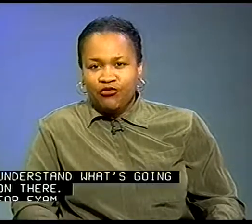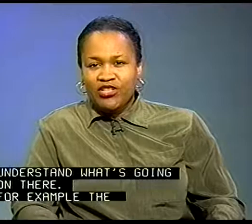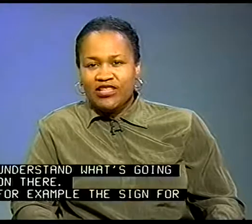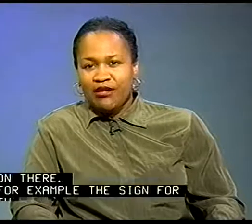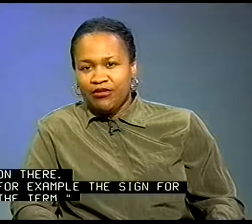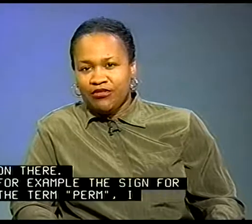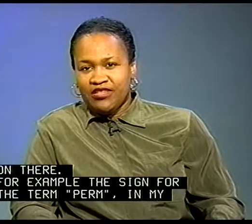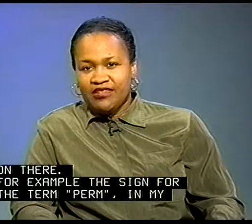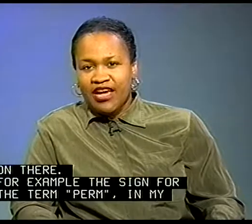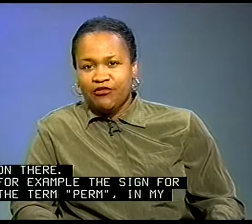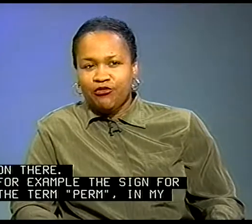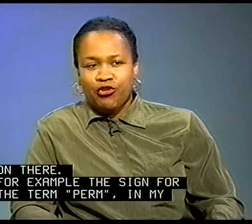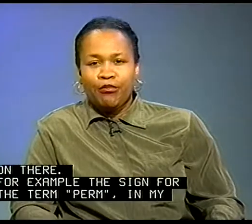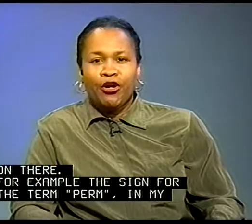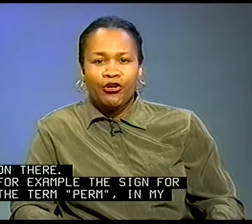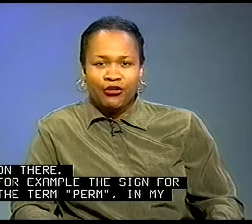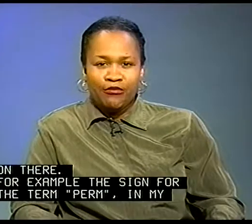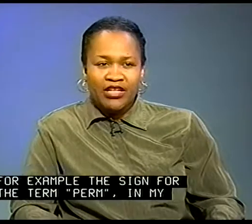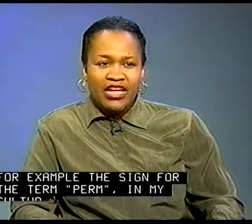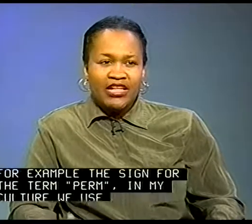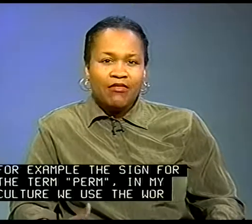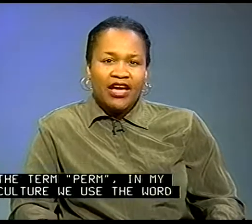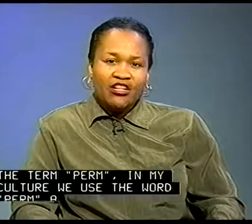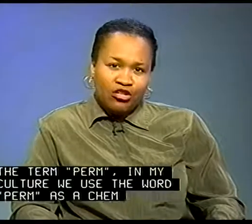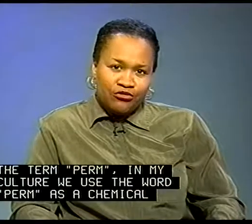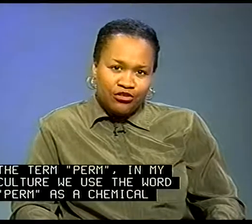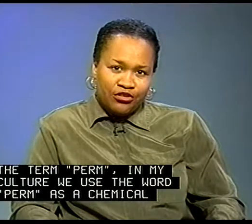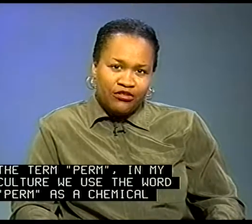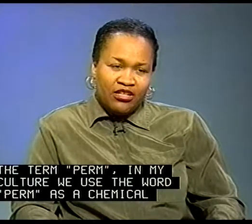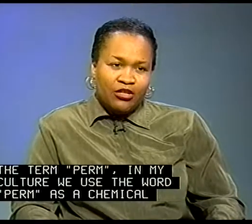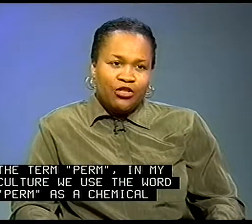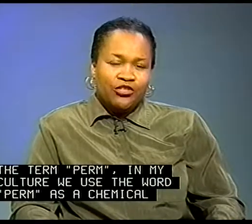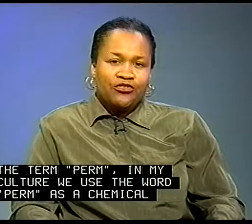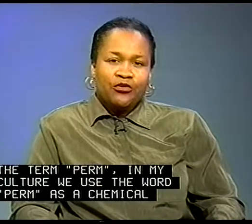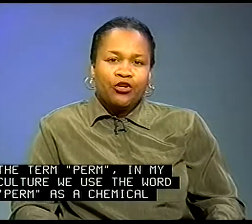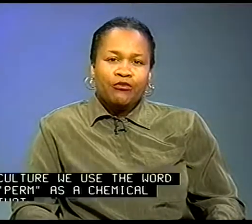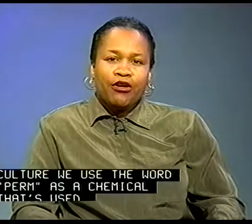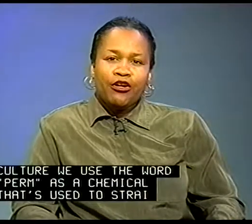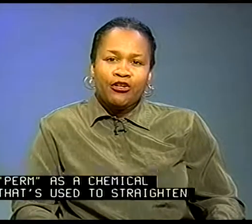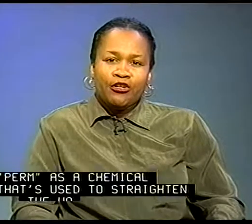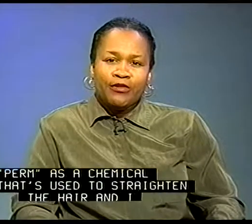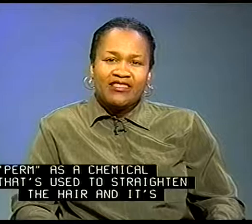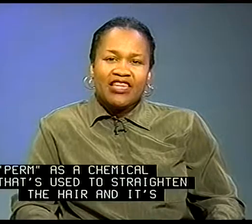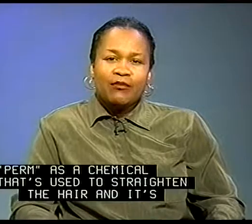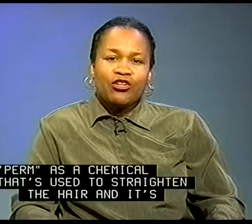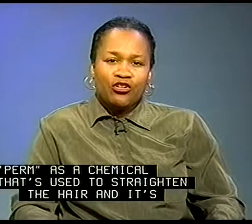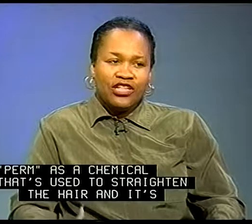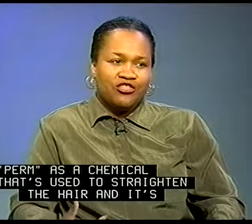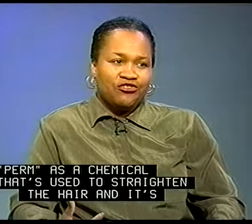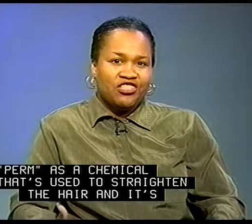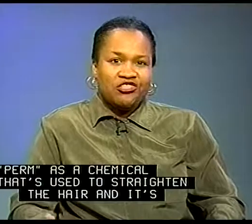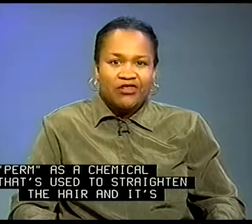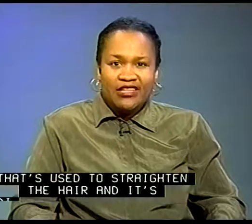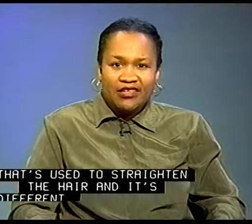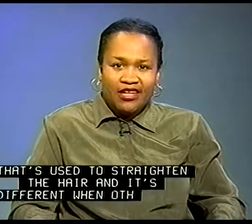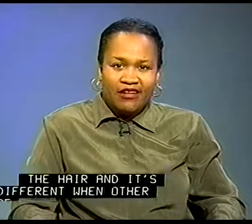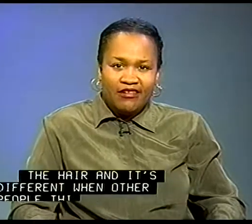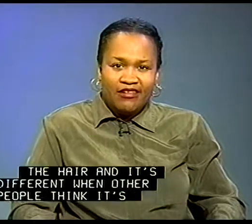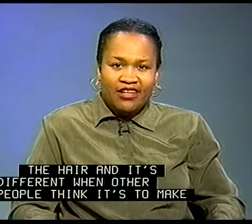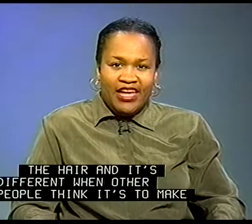For example, the sign for perm. In my culture, we use the word perm. It's a chemical that's used to straighten the hair,